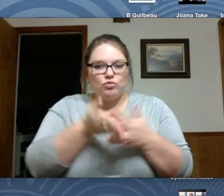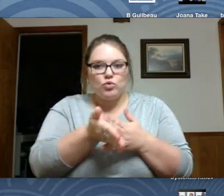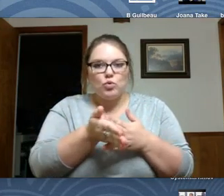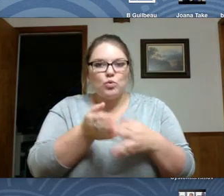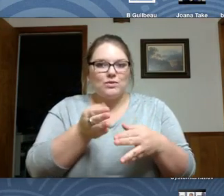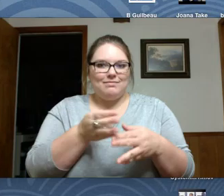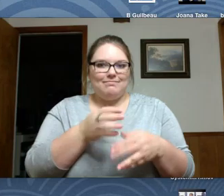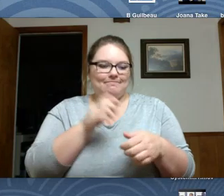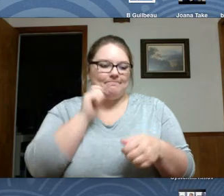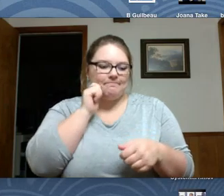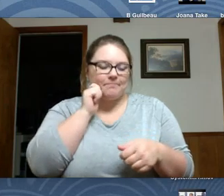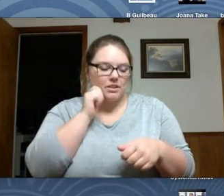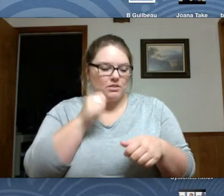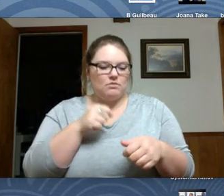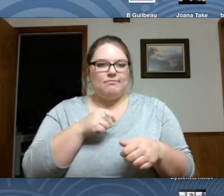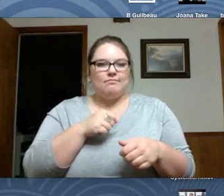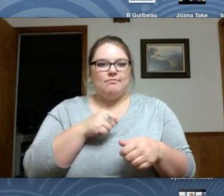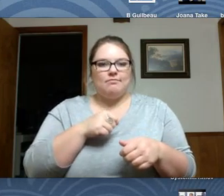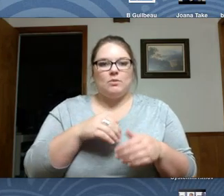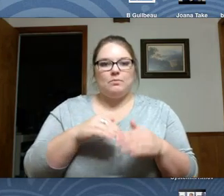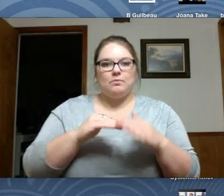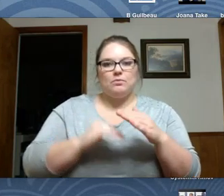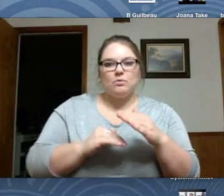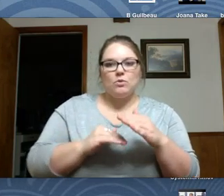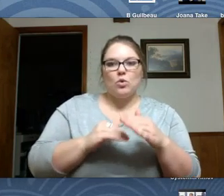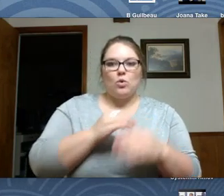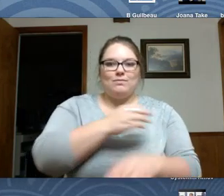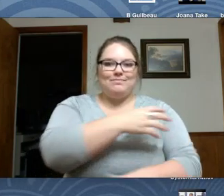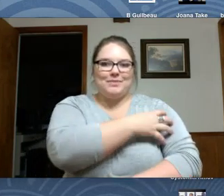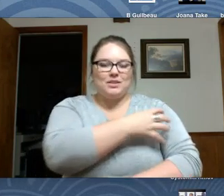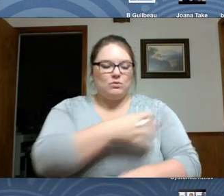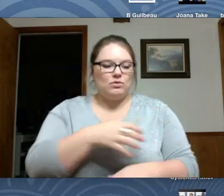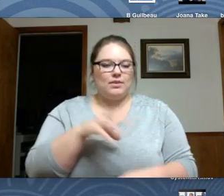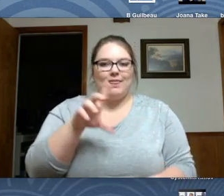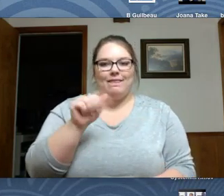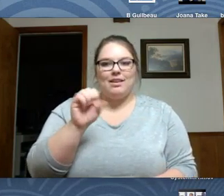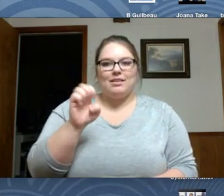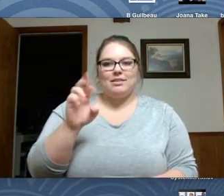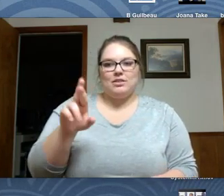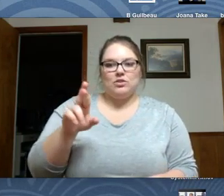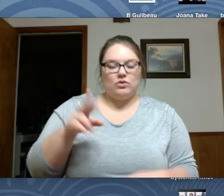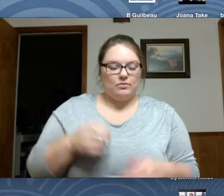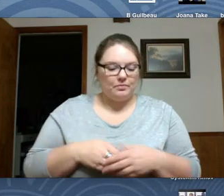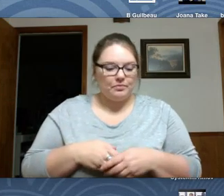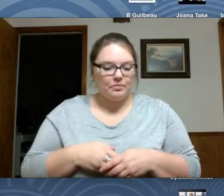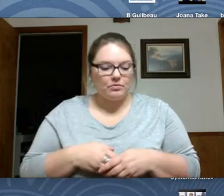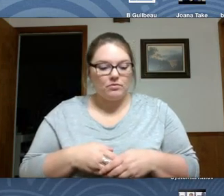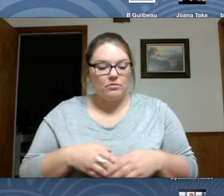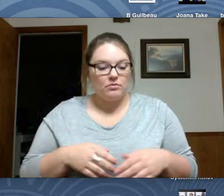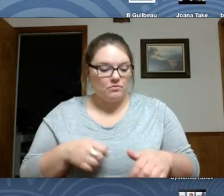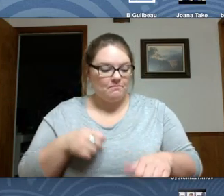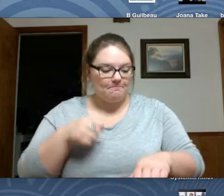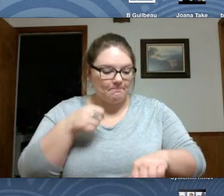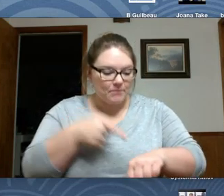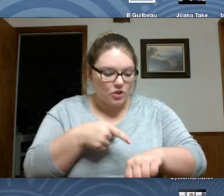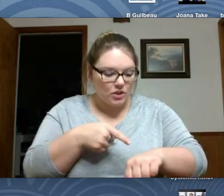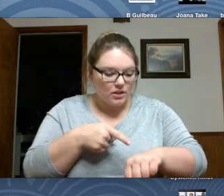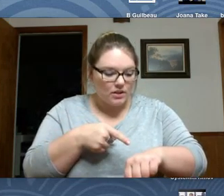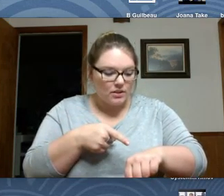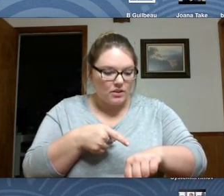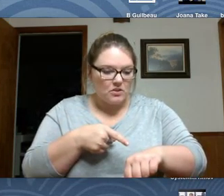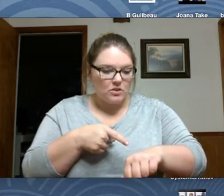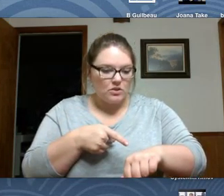from a low-powered laser. It shines on a very small particle called